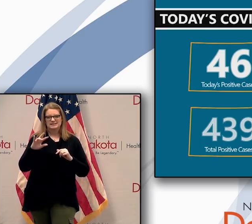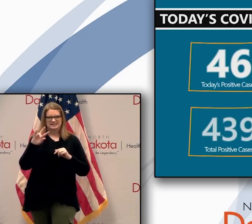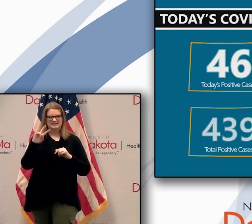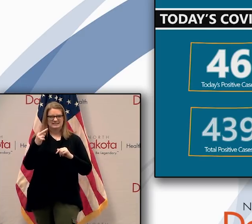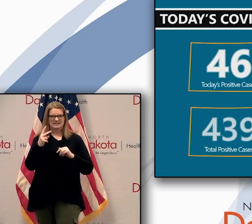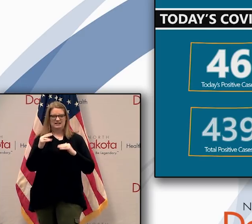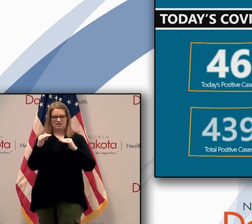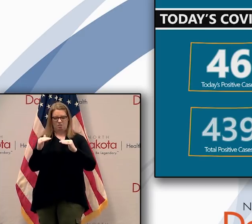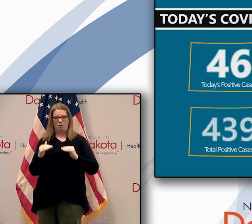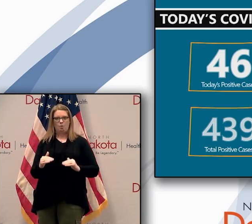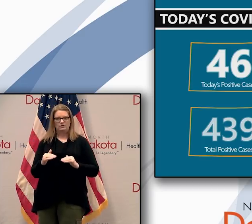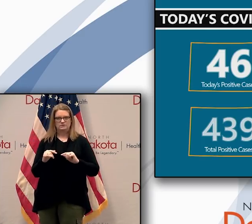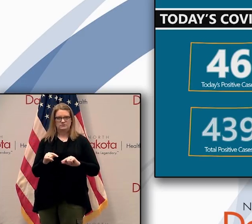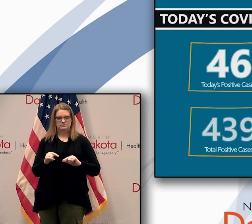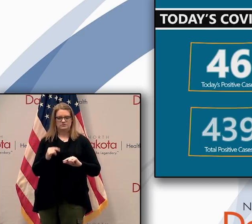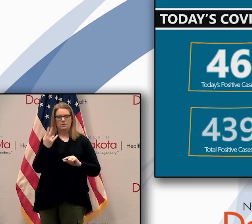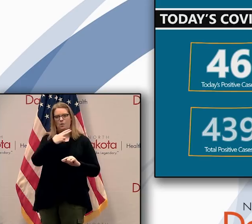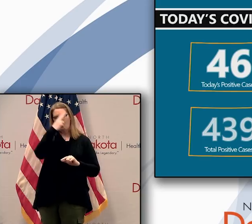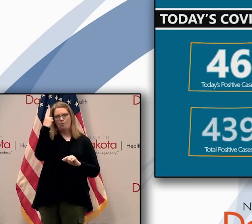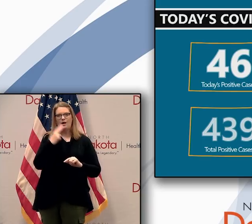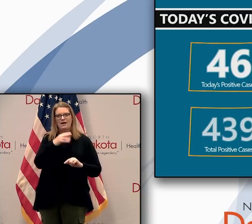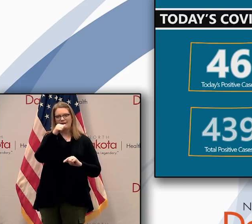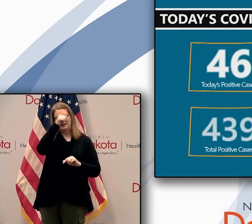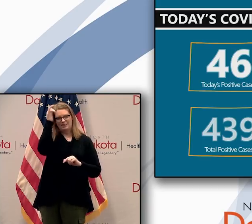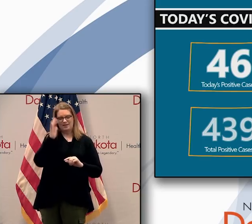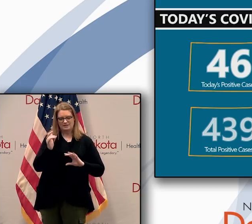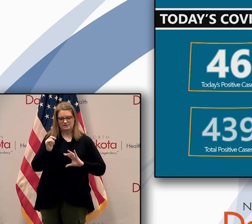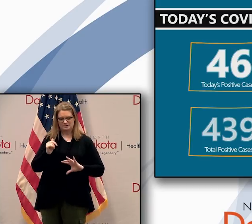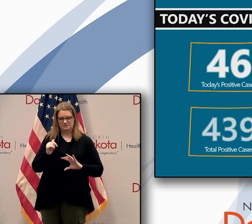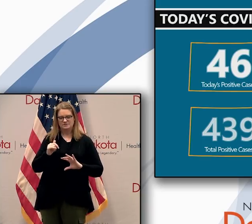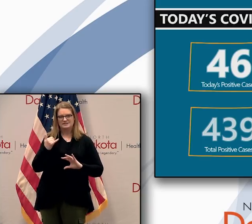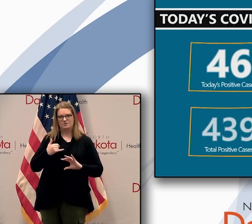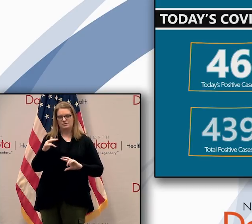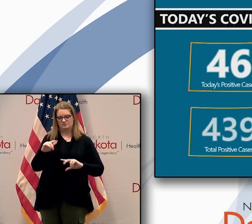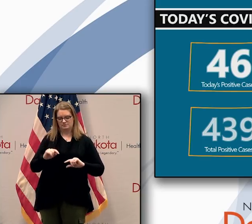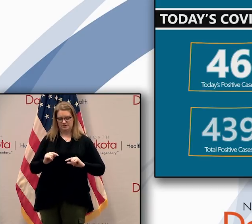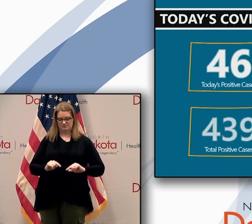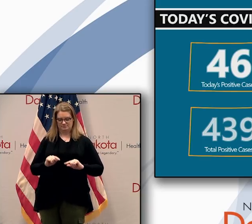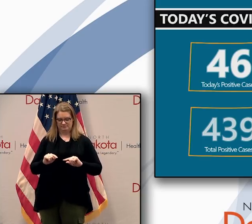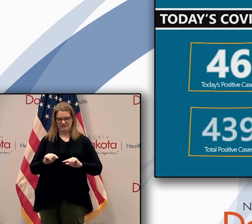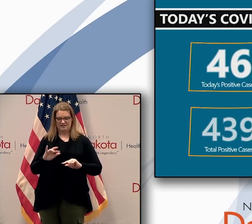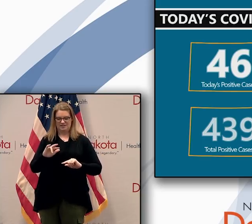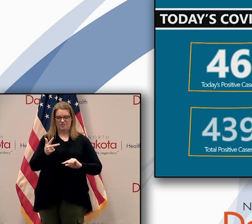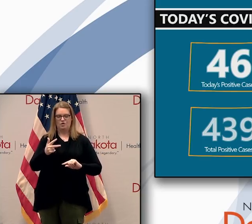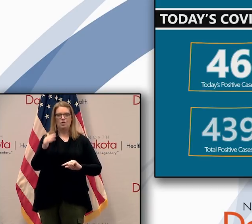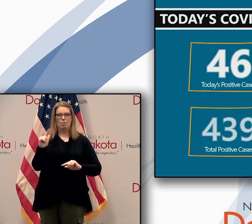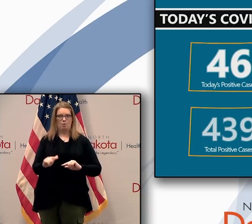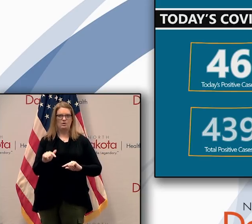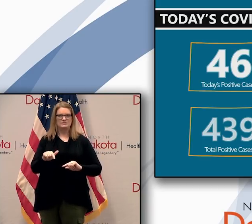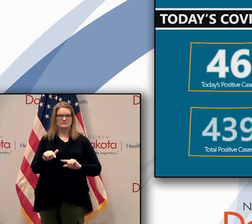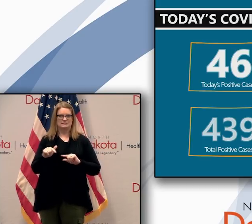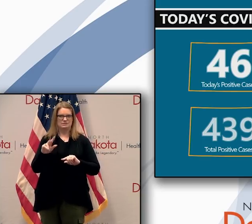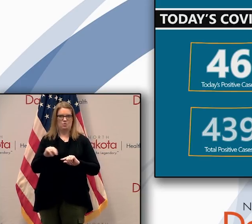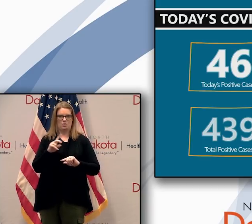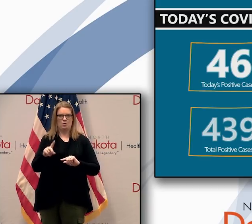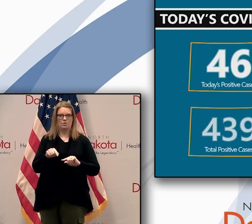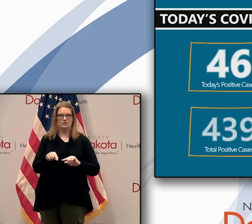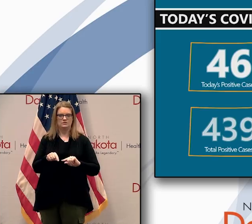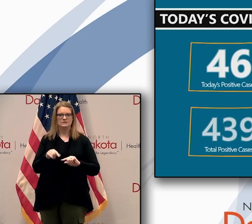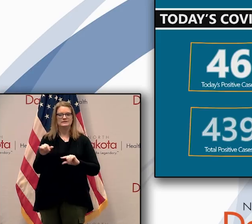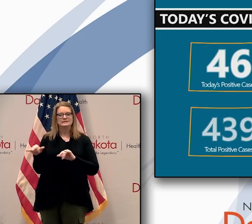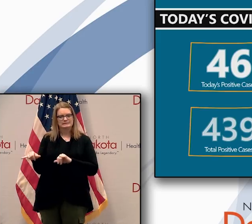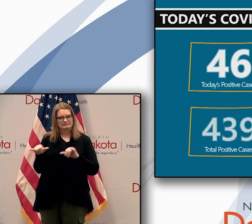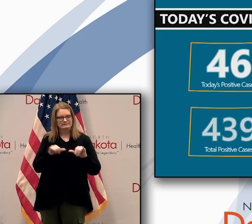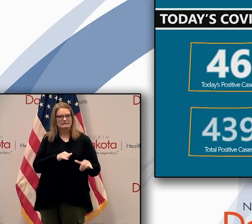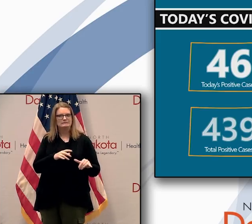below Alaska, so Hawaii and Alaska are ahead of us, but now we're the third lowest in the nation, which is good news. We're still in the same category